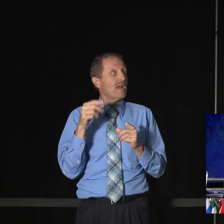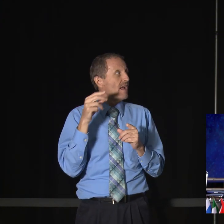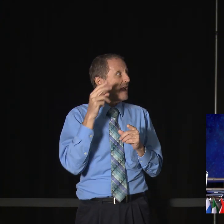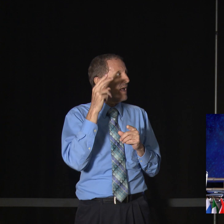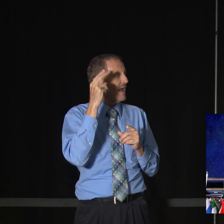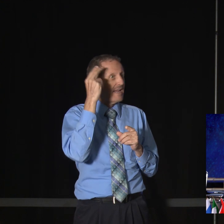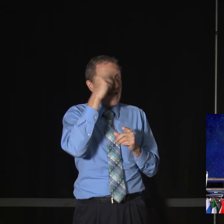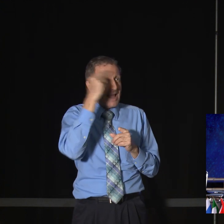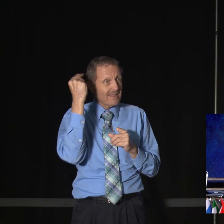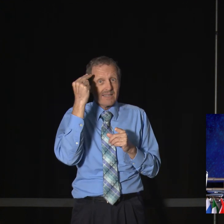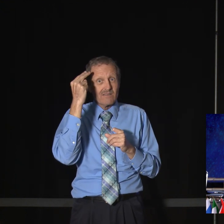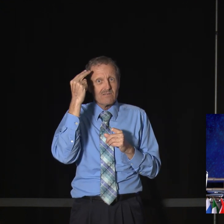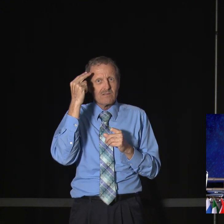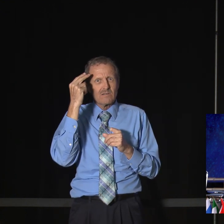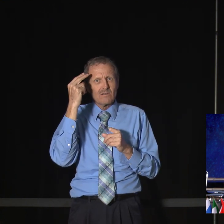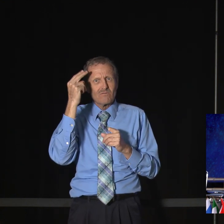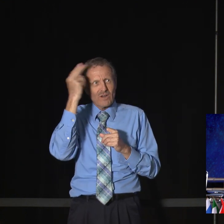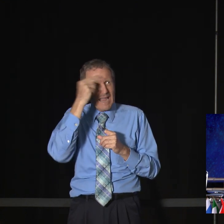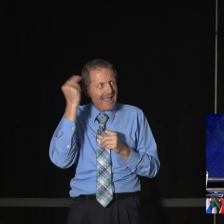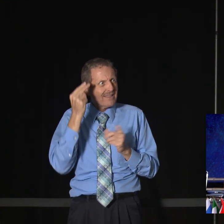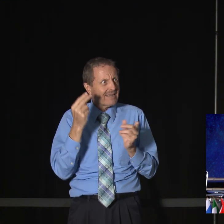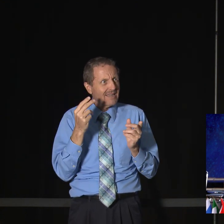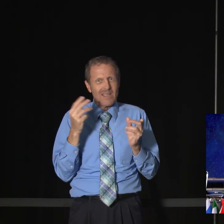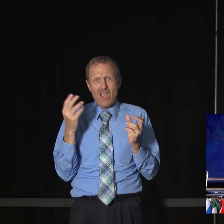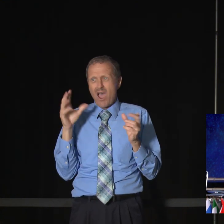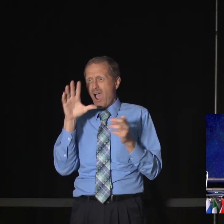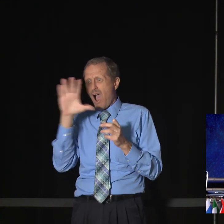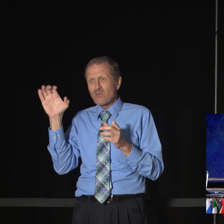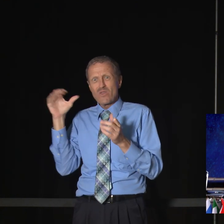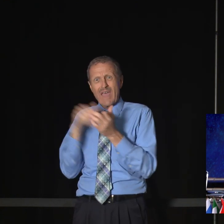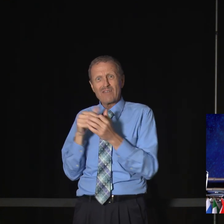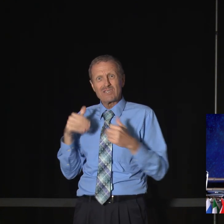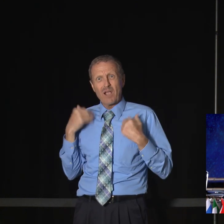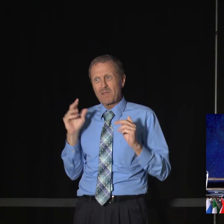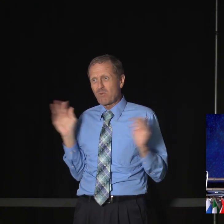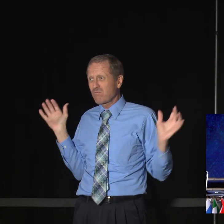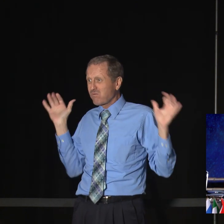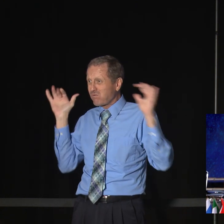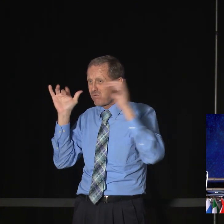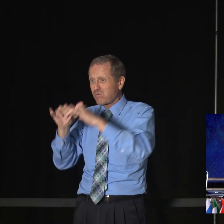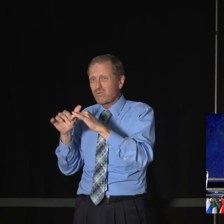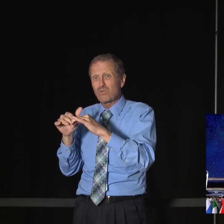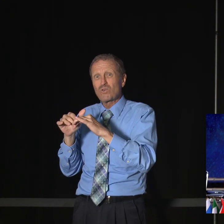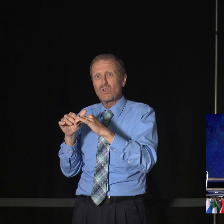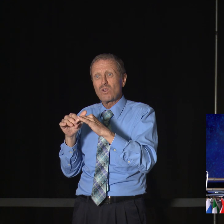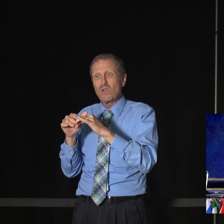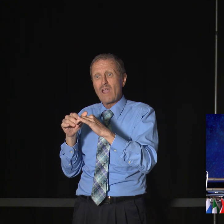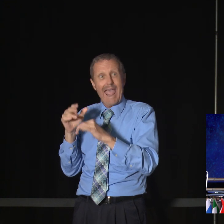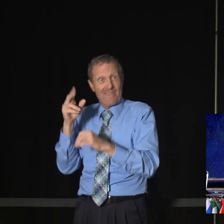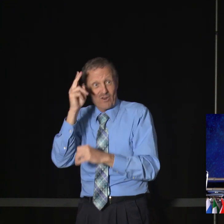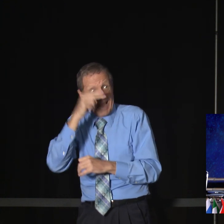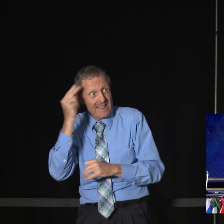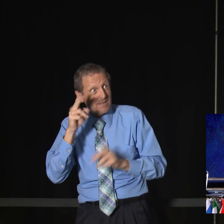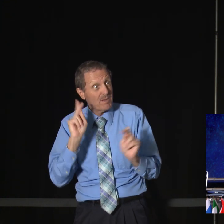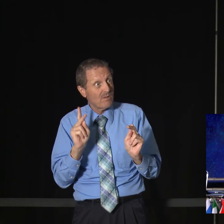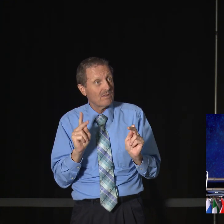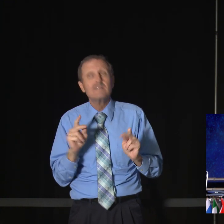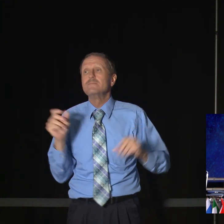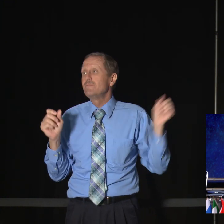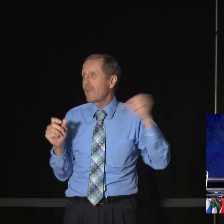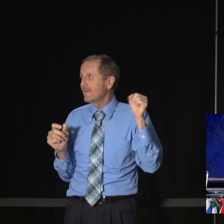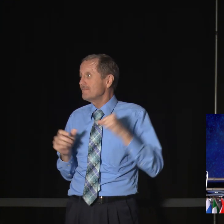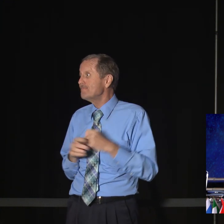of thousands young people are coming to Panama for a youth conference. From all over the world. Wow, and they're Catholics.